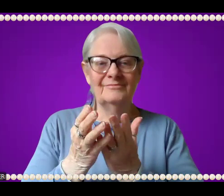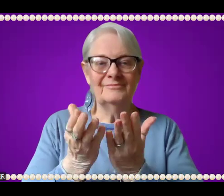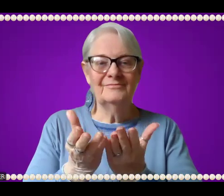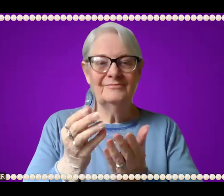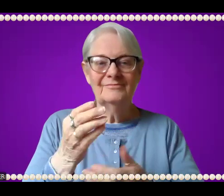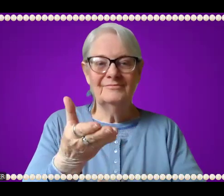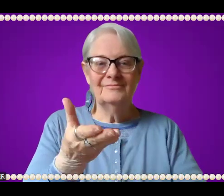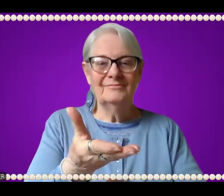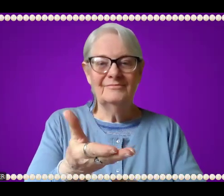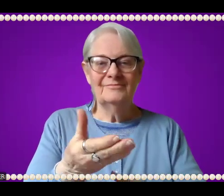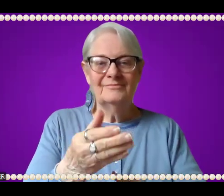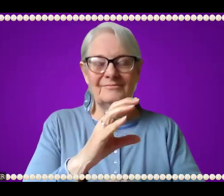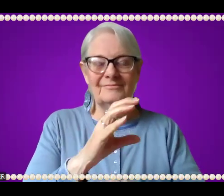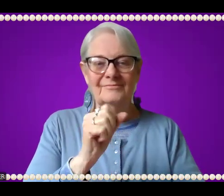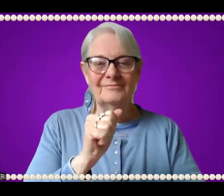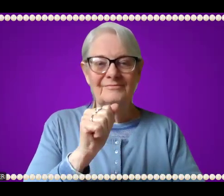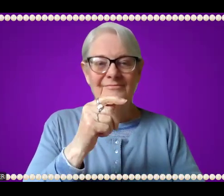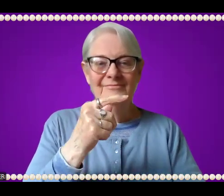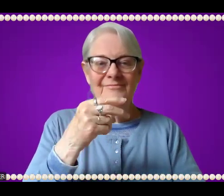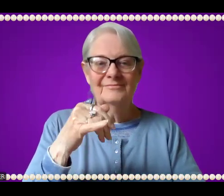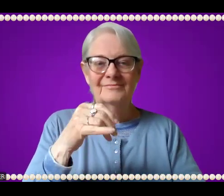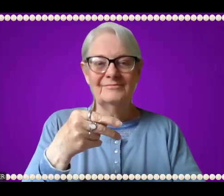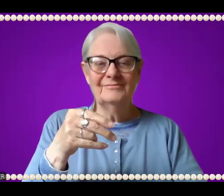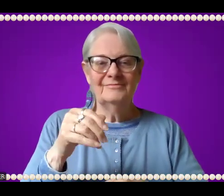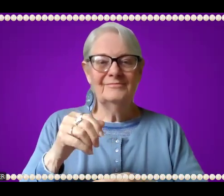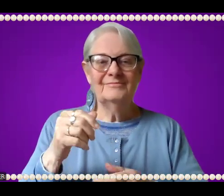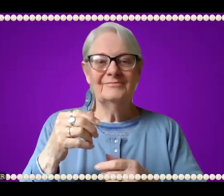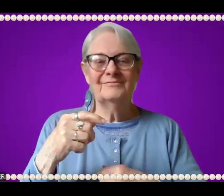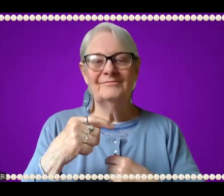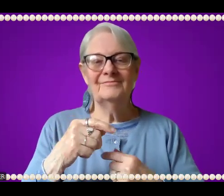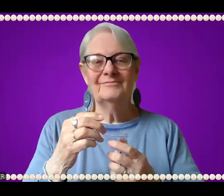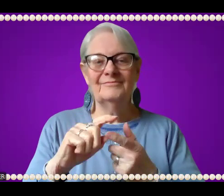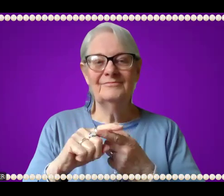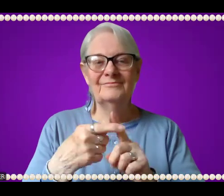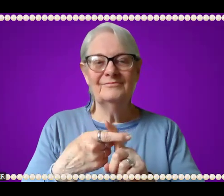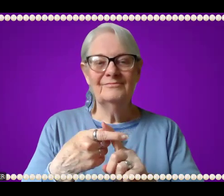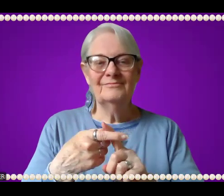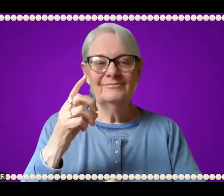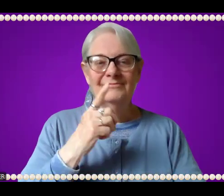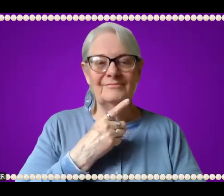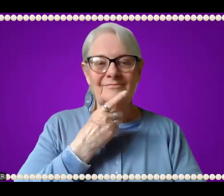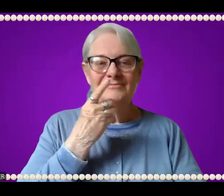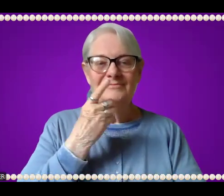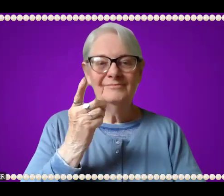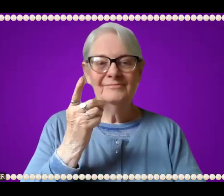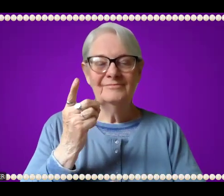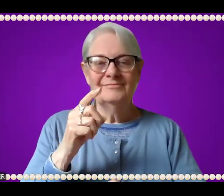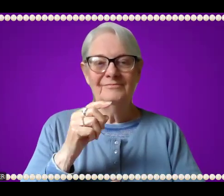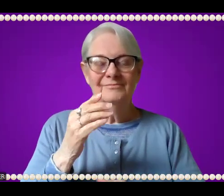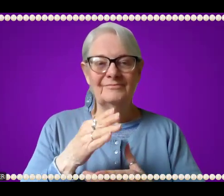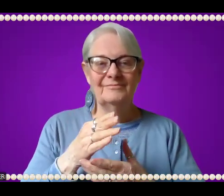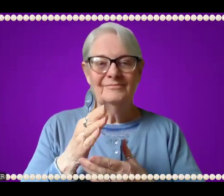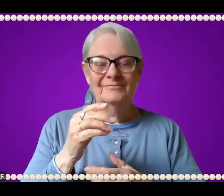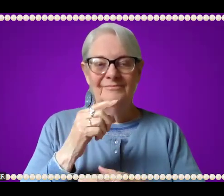and as you can see, I have my dynamic friend Debbie Miller signing with me today as we talk about the